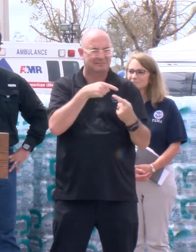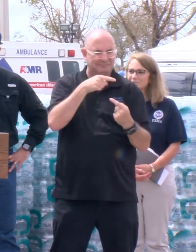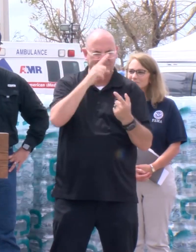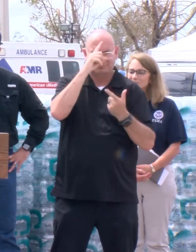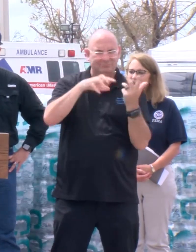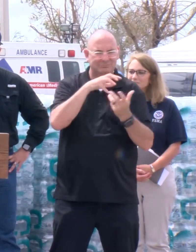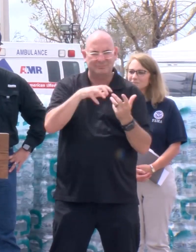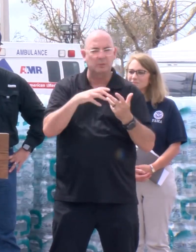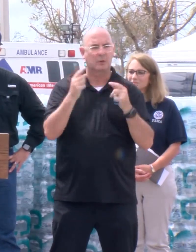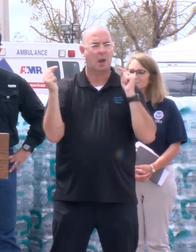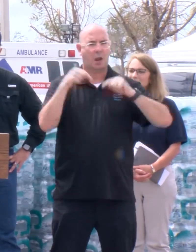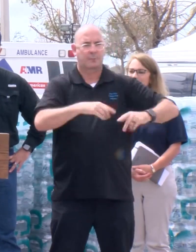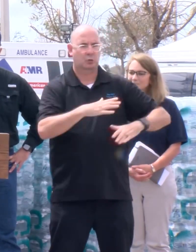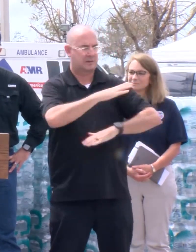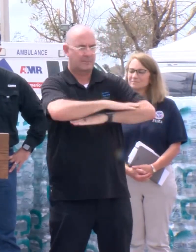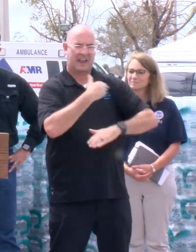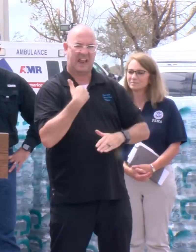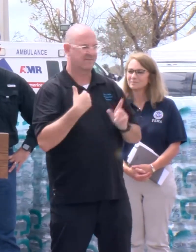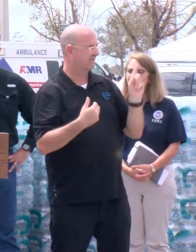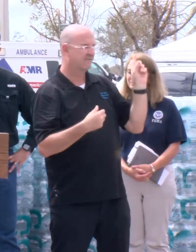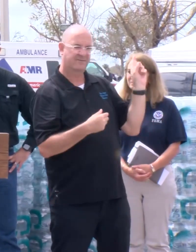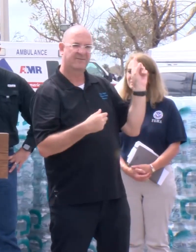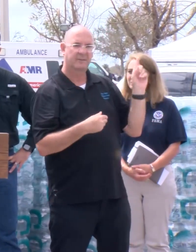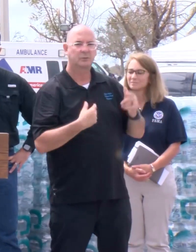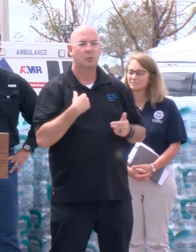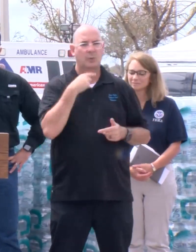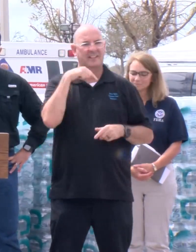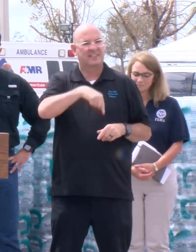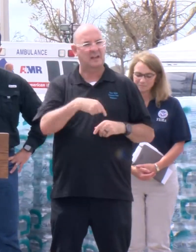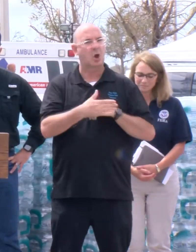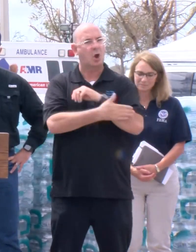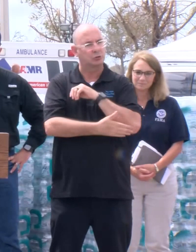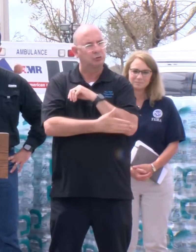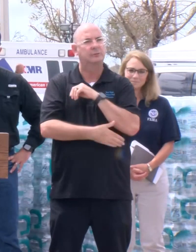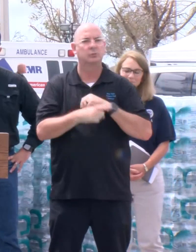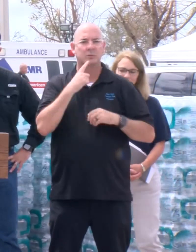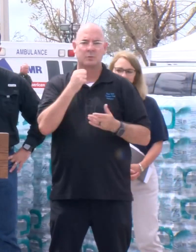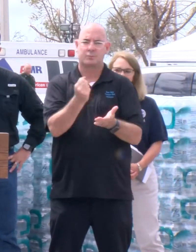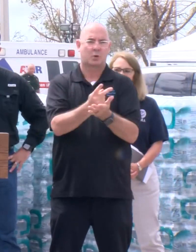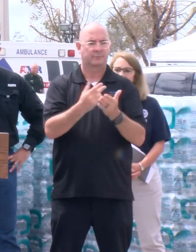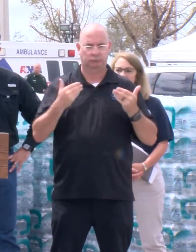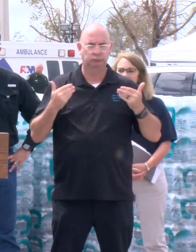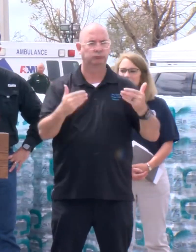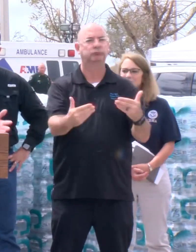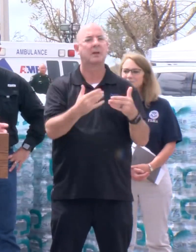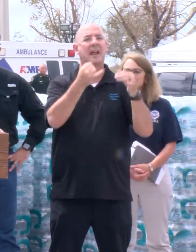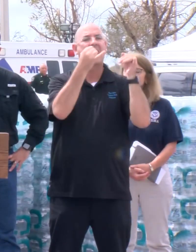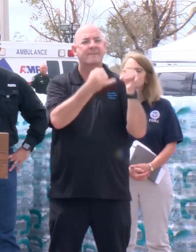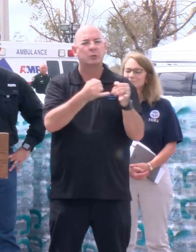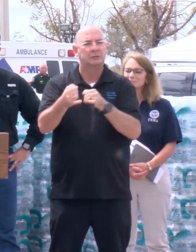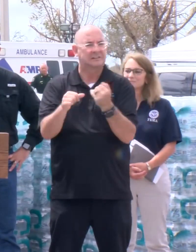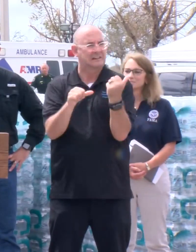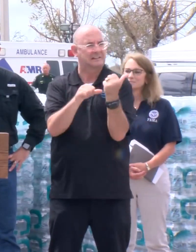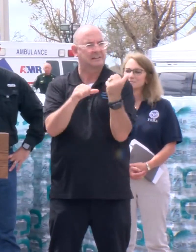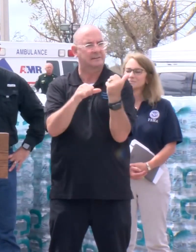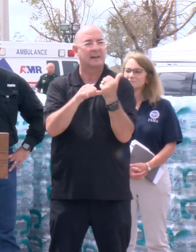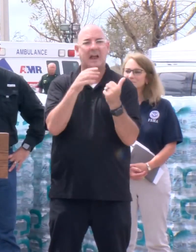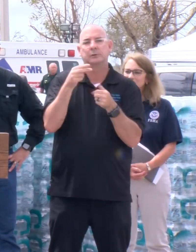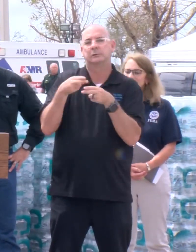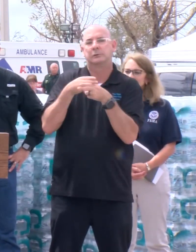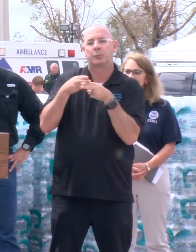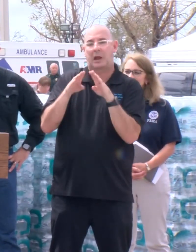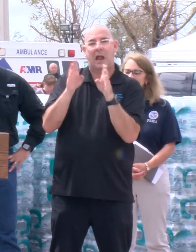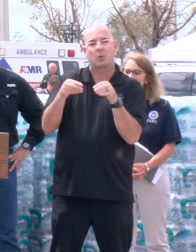This county is approved for individual assistance and temporary housing. So you can come here and participate in